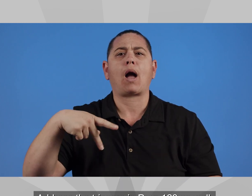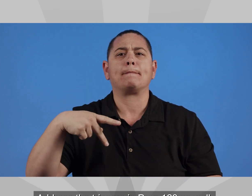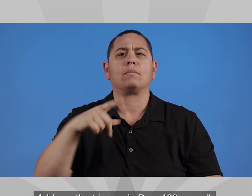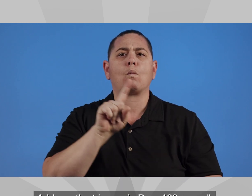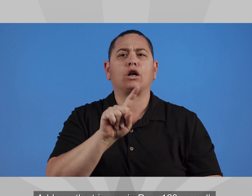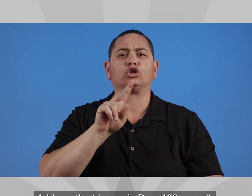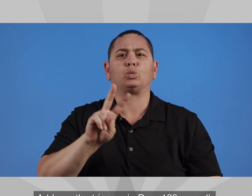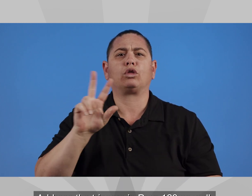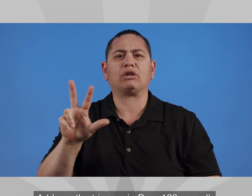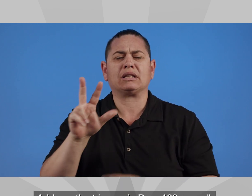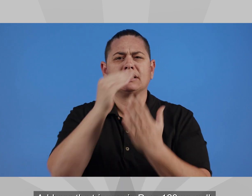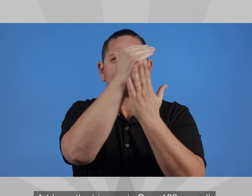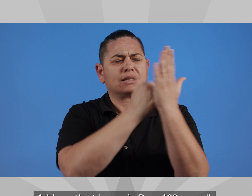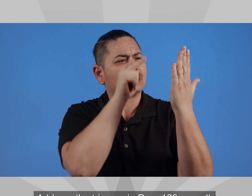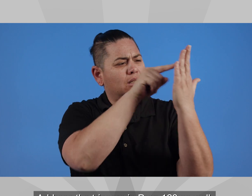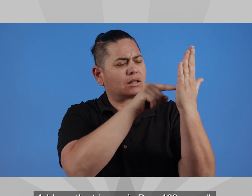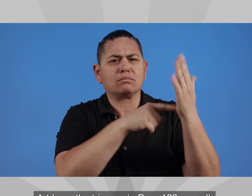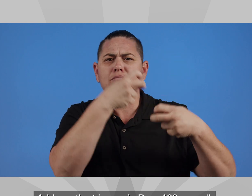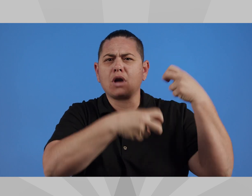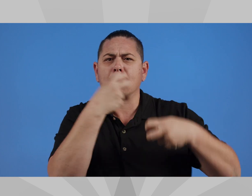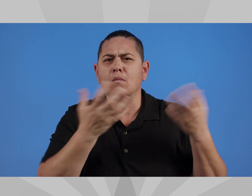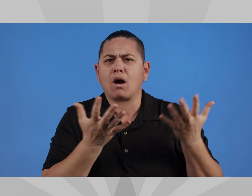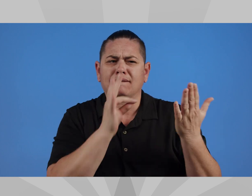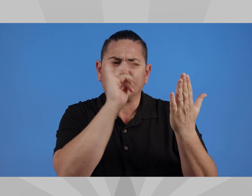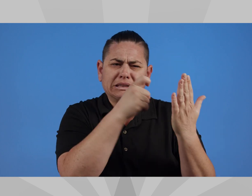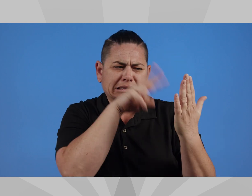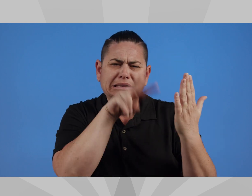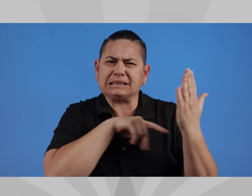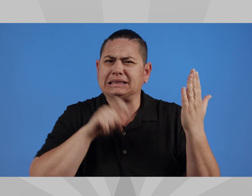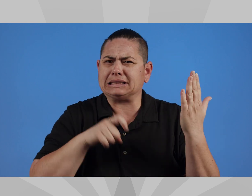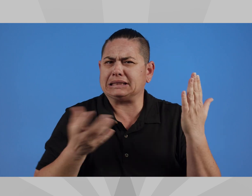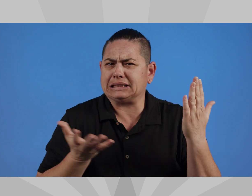the triggers in Prop 123 as well.